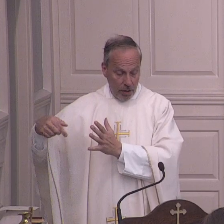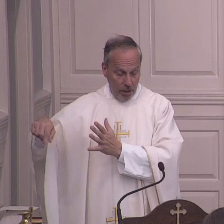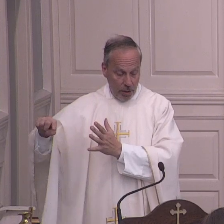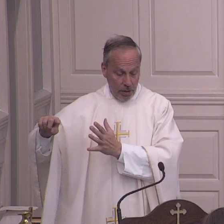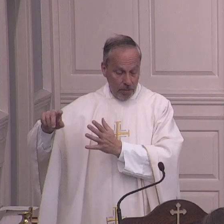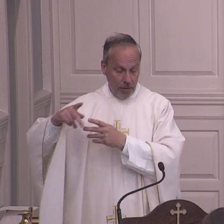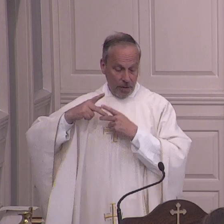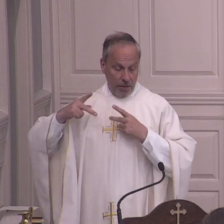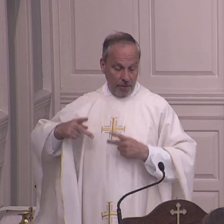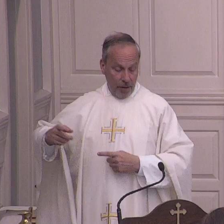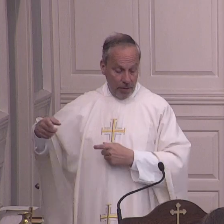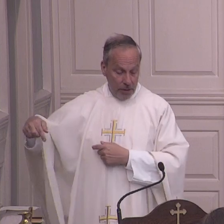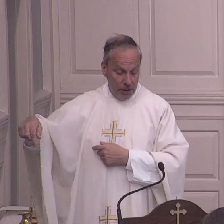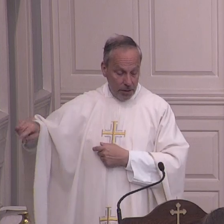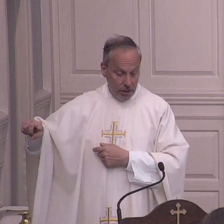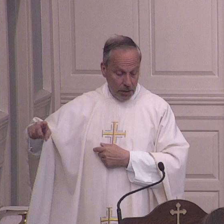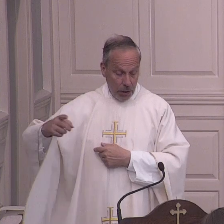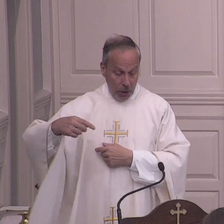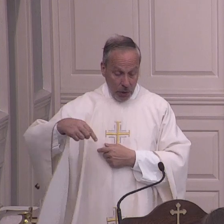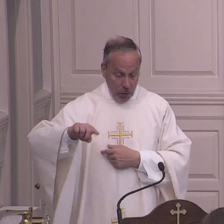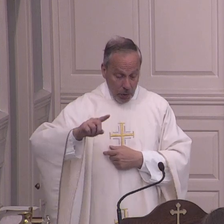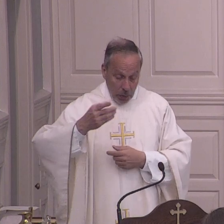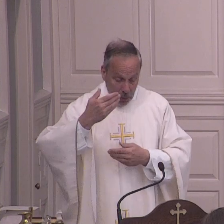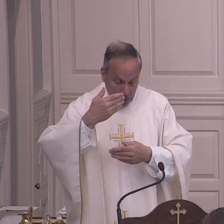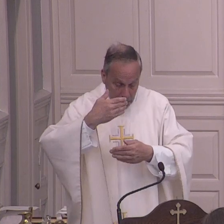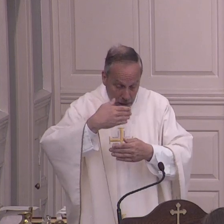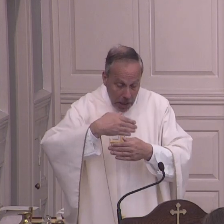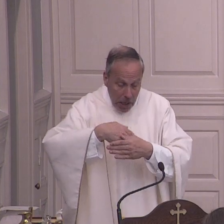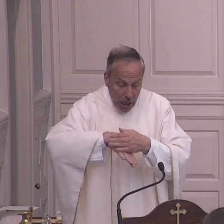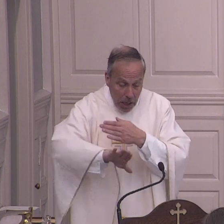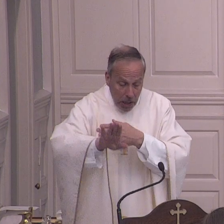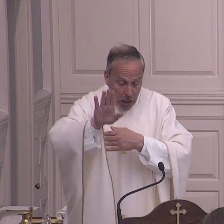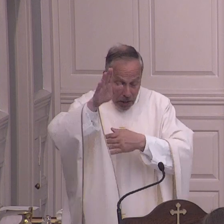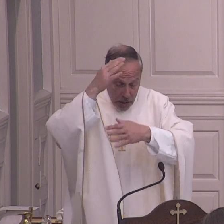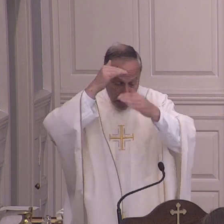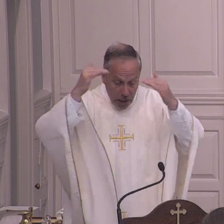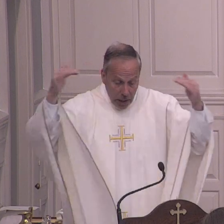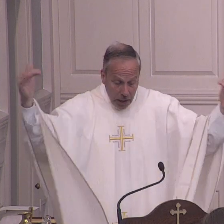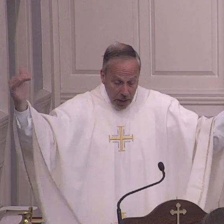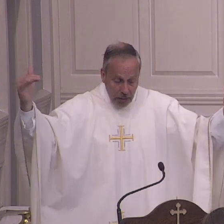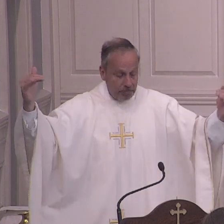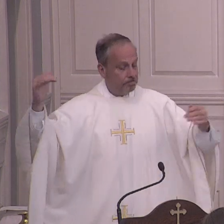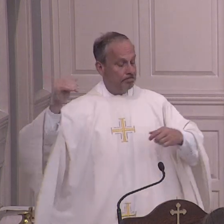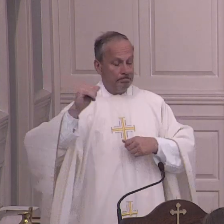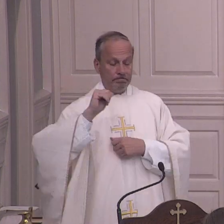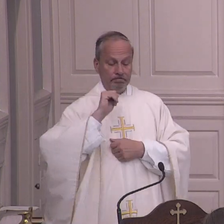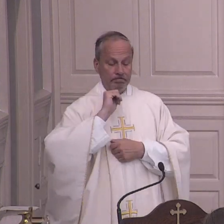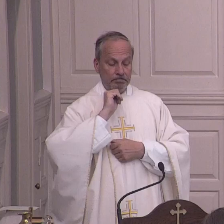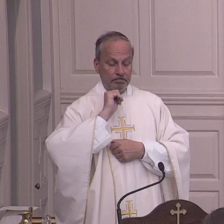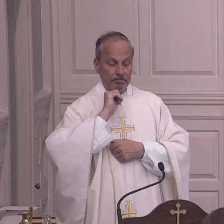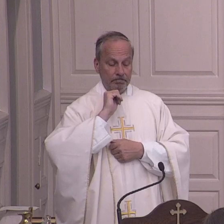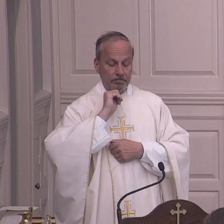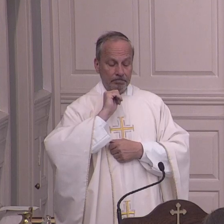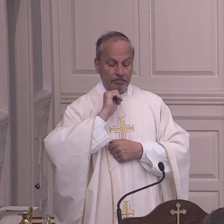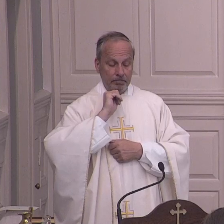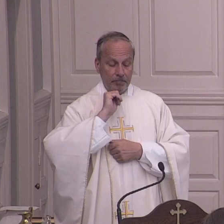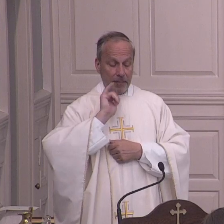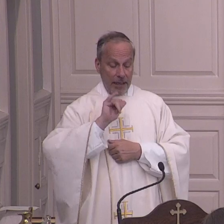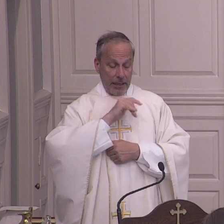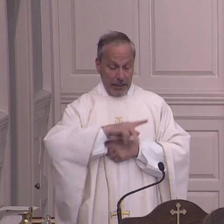the scribes and Pharisees, you will not enter into the kingdom of